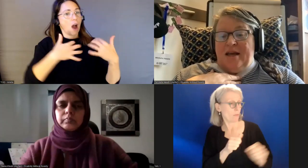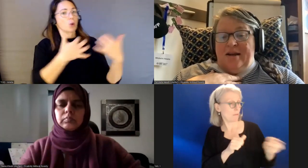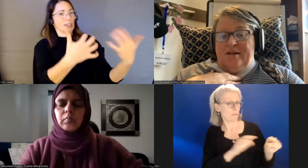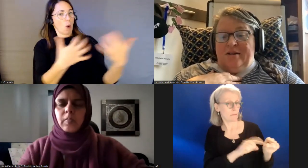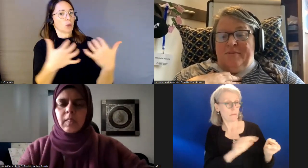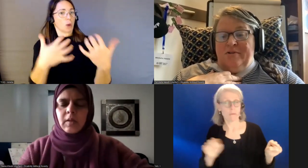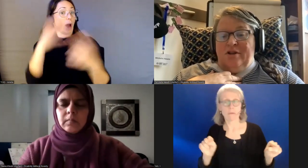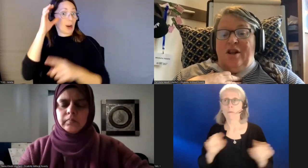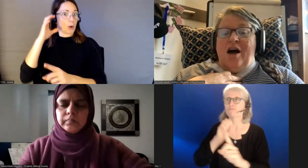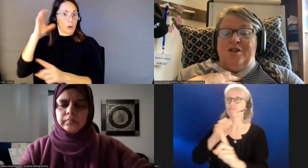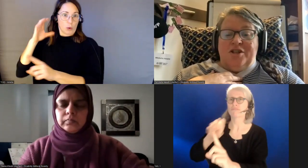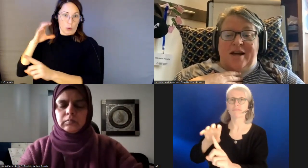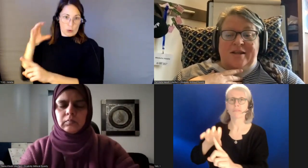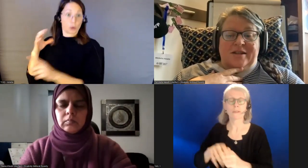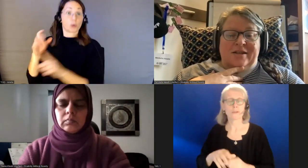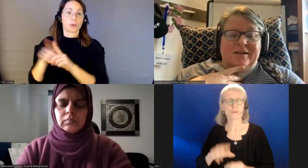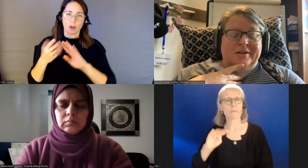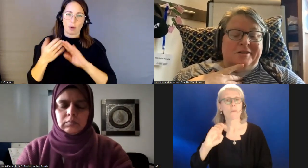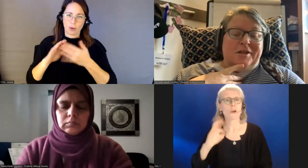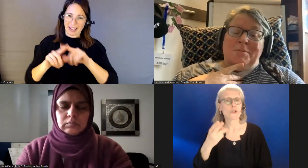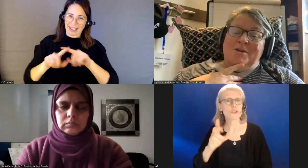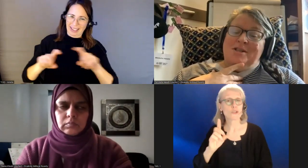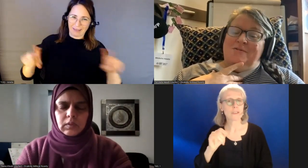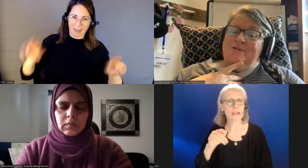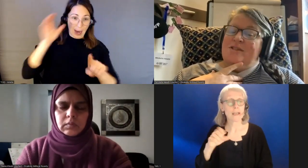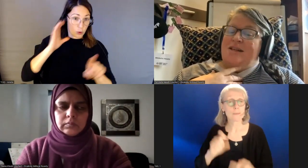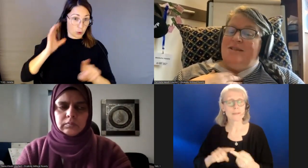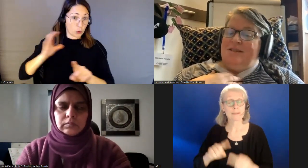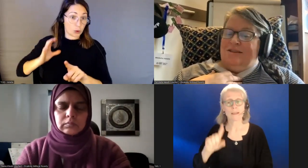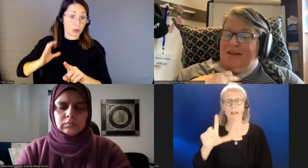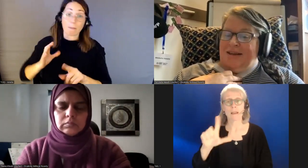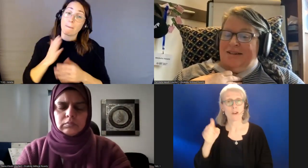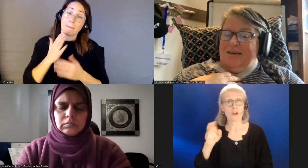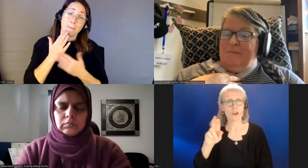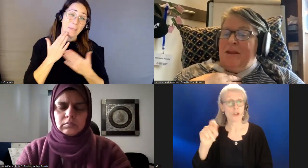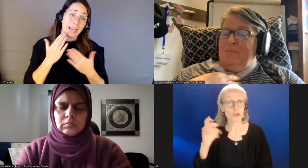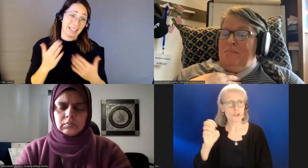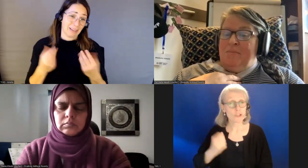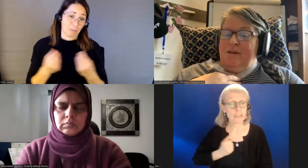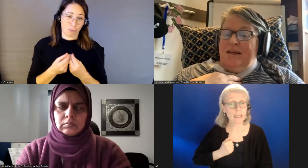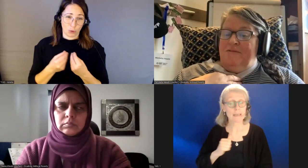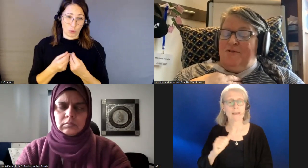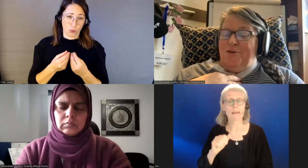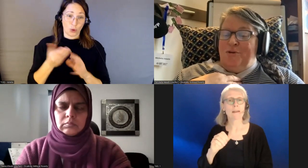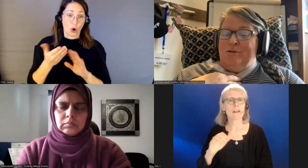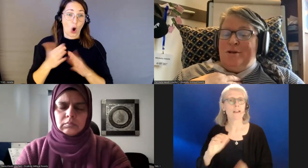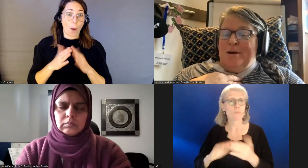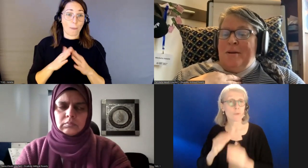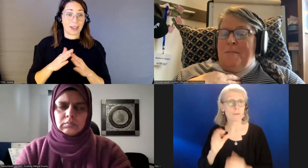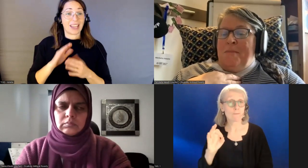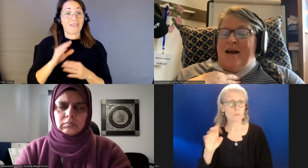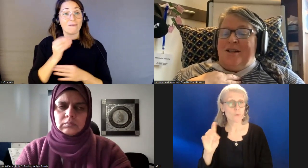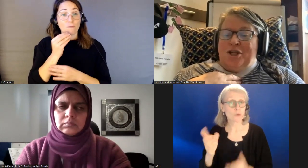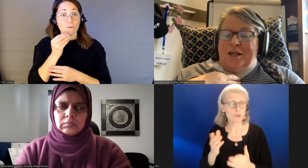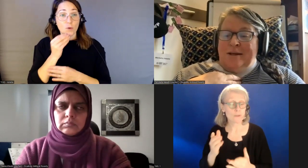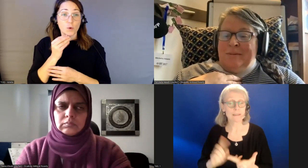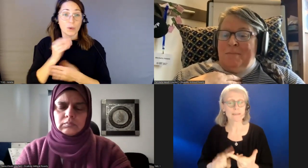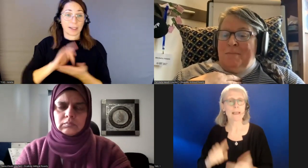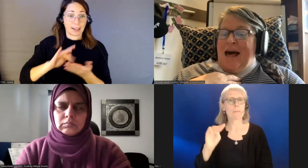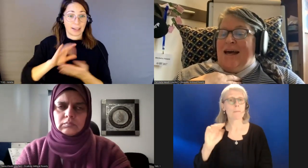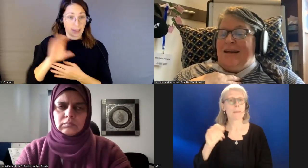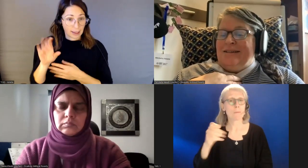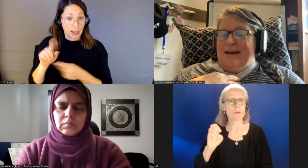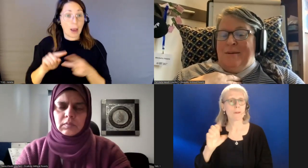of Dimes Canada, to L'Arche Canada, to the Community Food Centres Canada, Maple Leaf Foods,